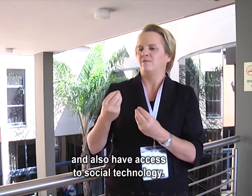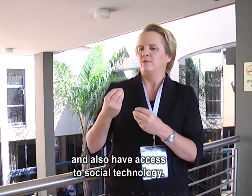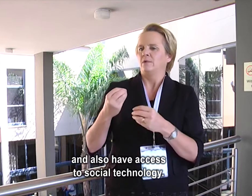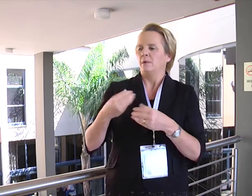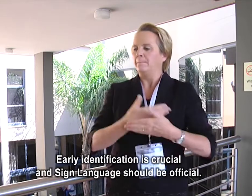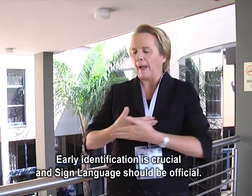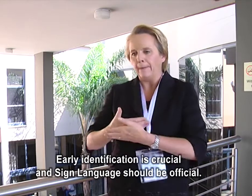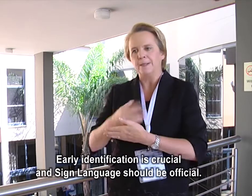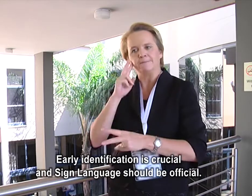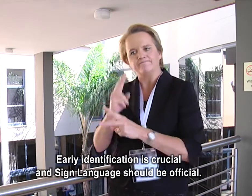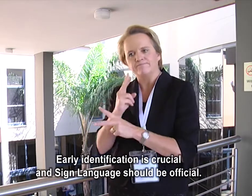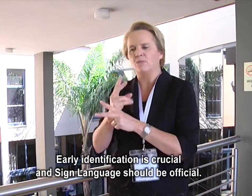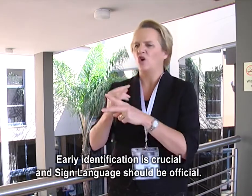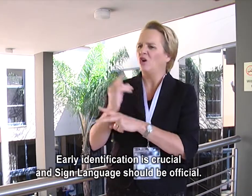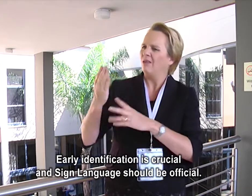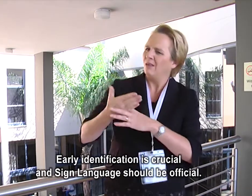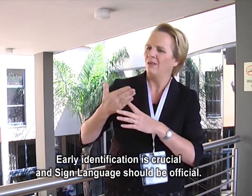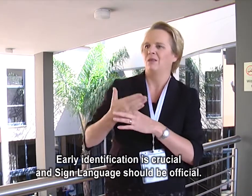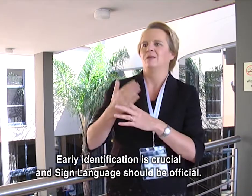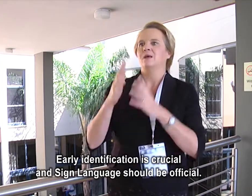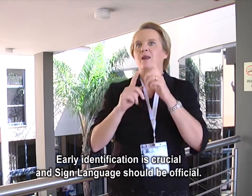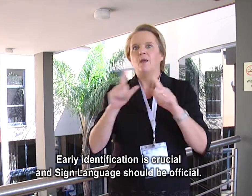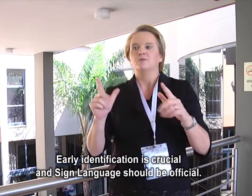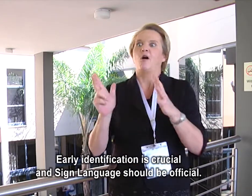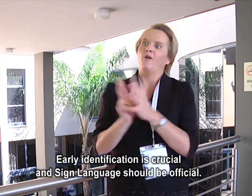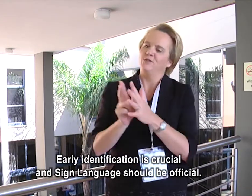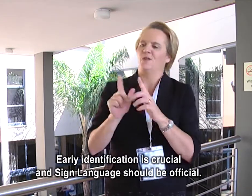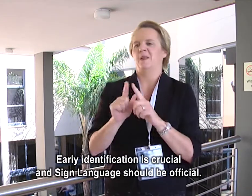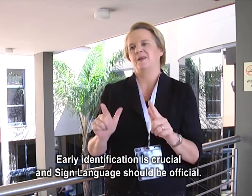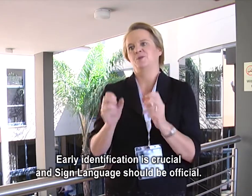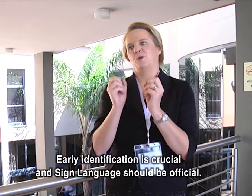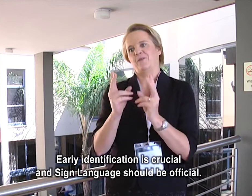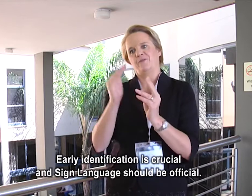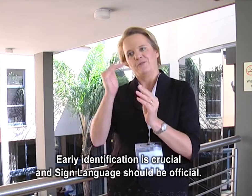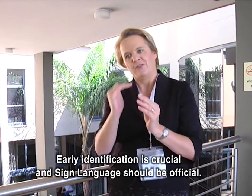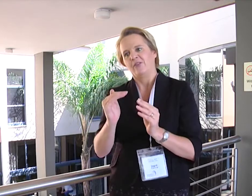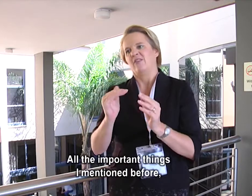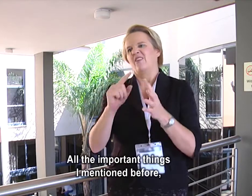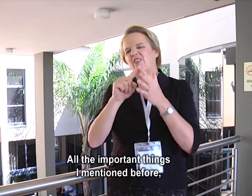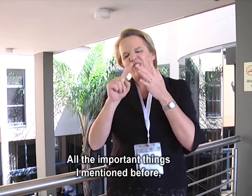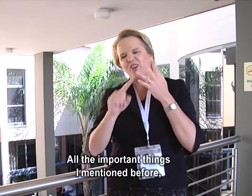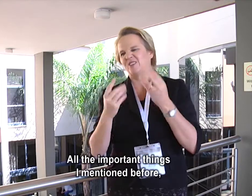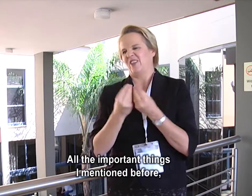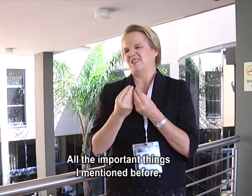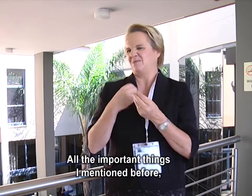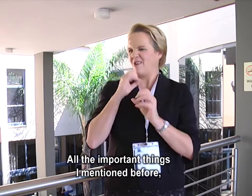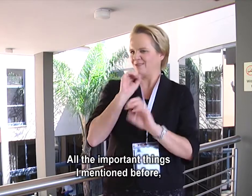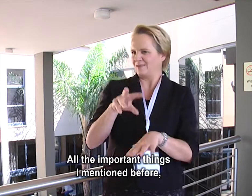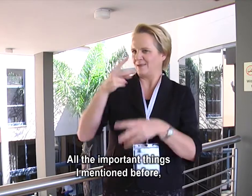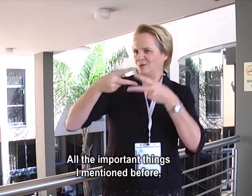technology. Early identification is crucial and sign language should be official. All the important things